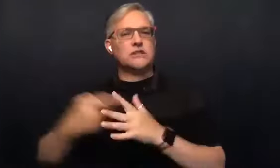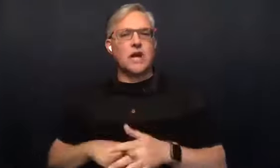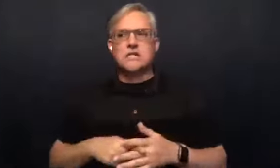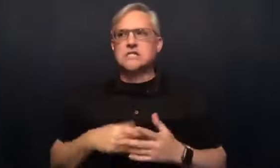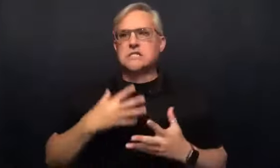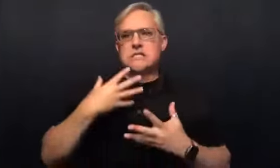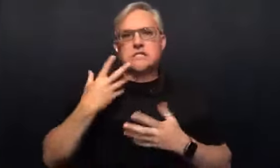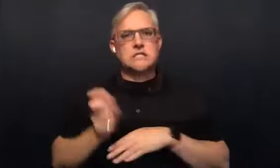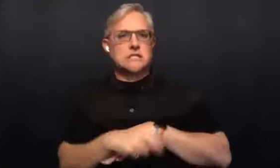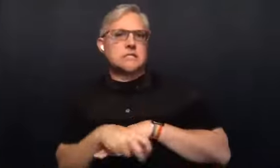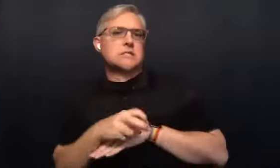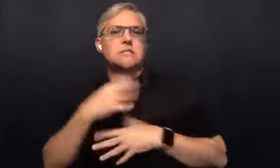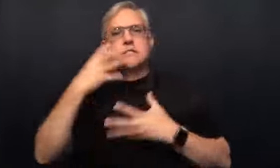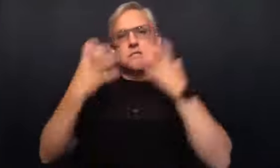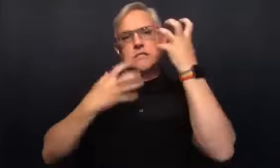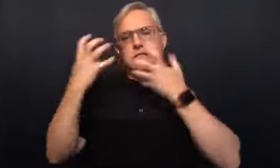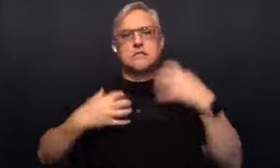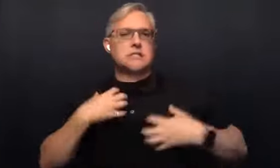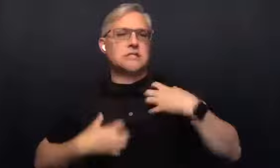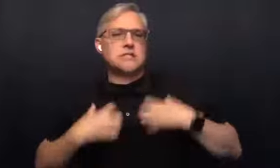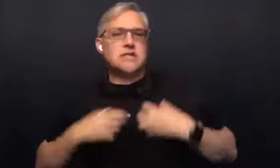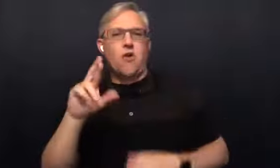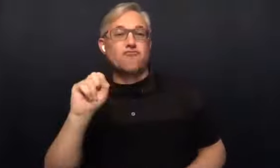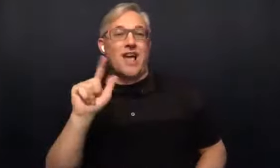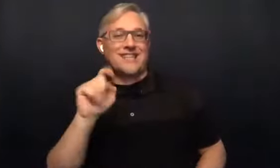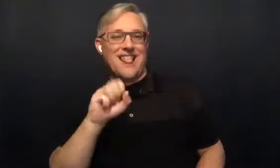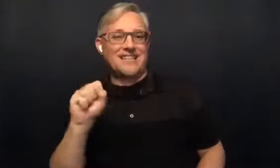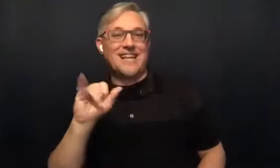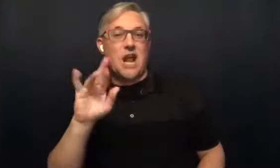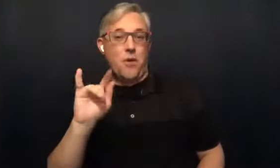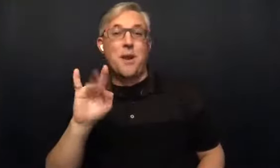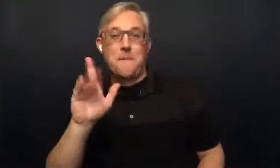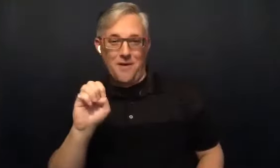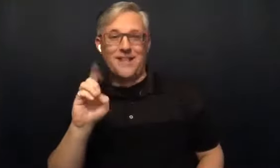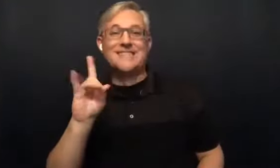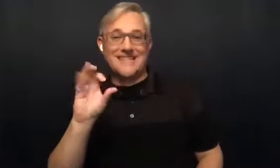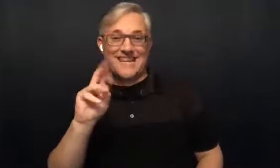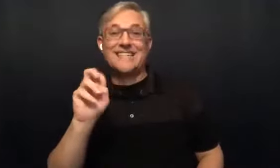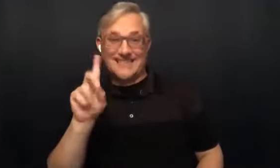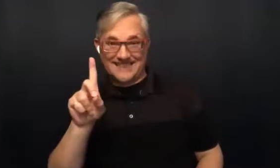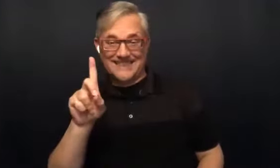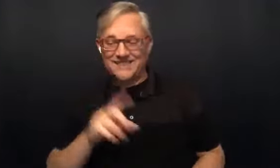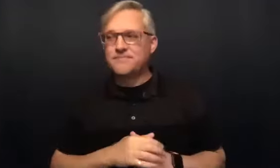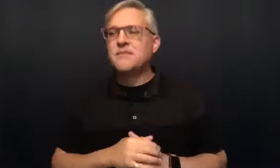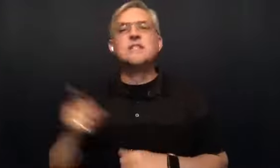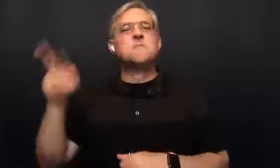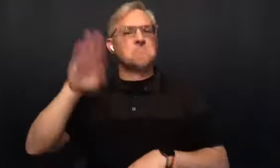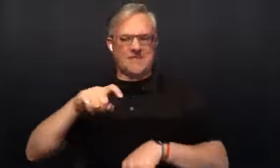her discontent. And you could tell that it was around dinner time and she knew dad wasn't home. So she would scream and yell at one of